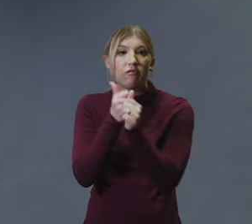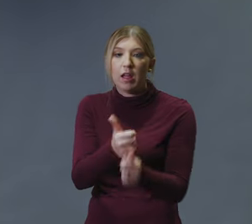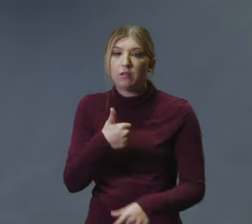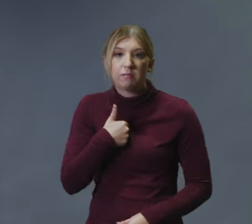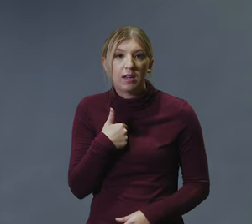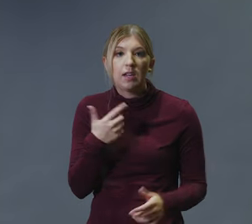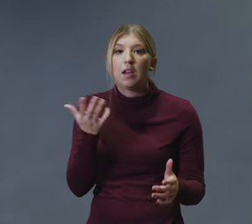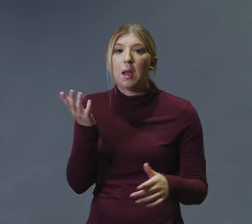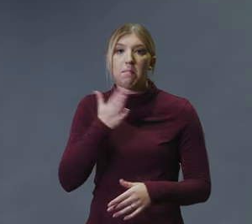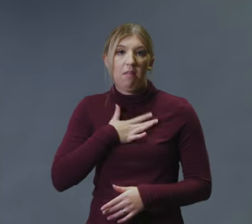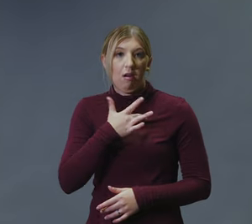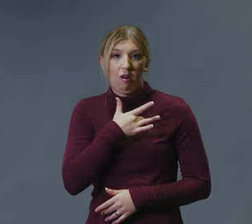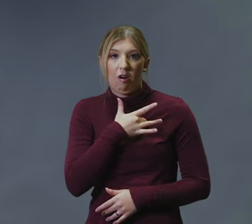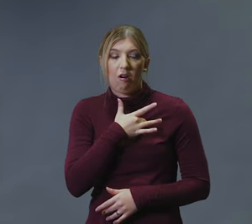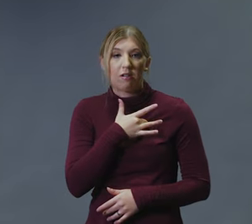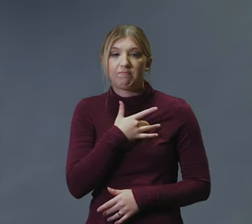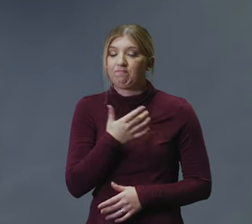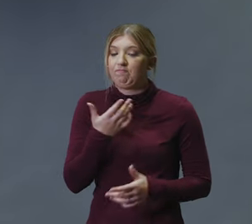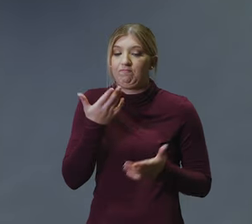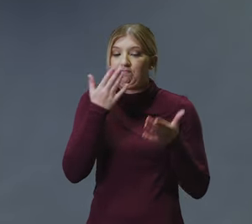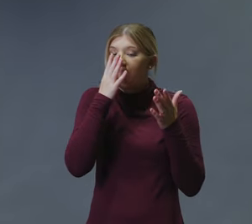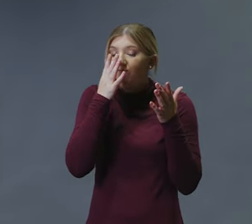where my heart is, and I don't want to hear it.